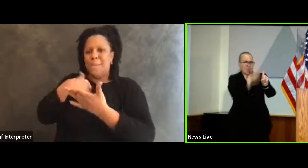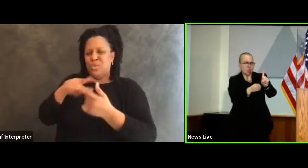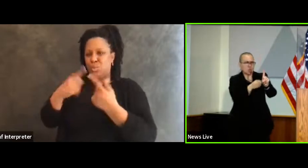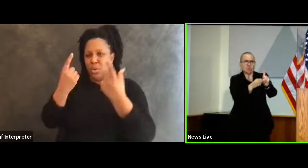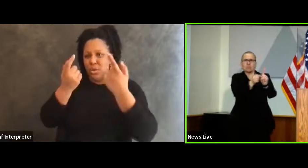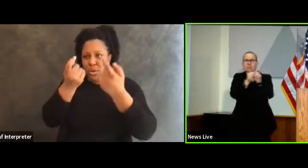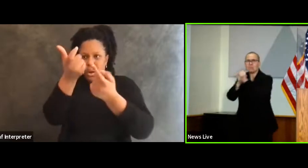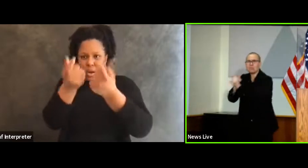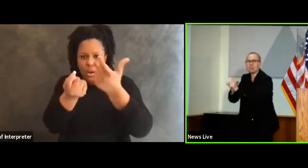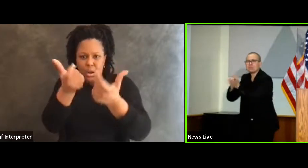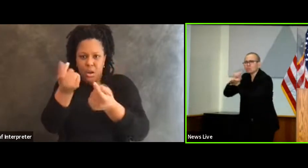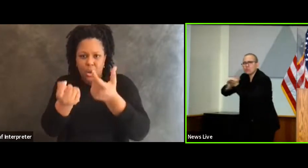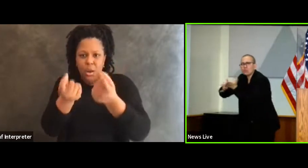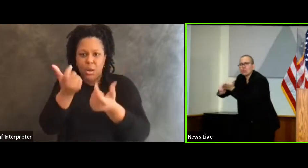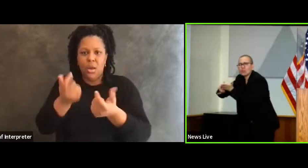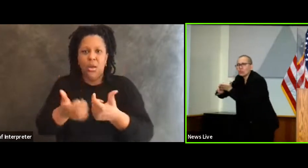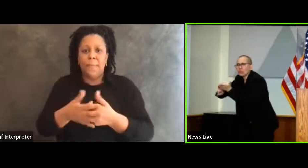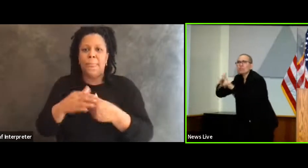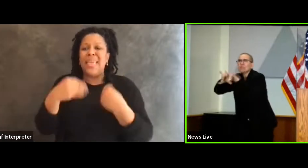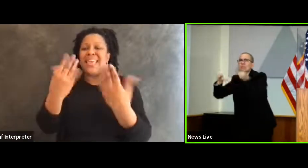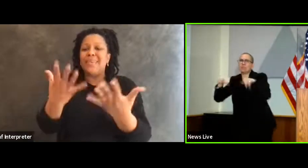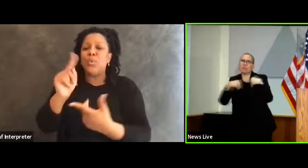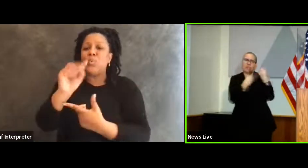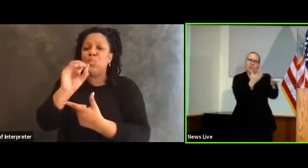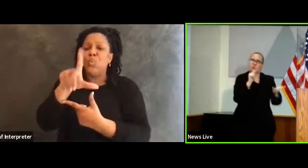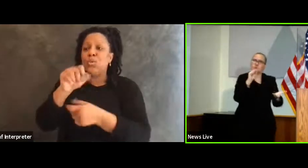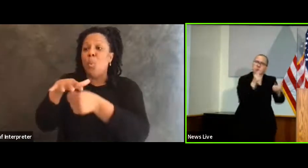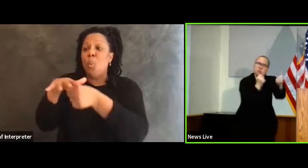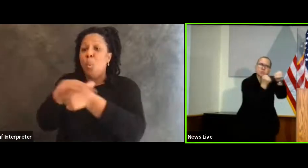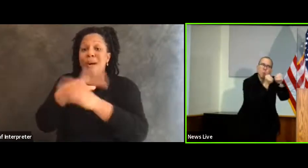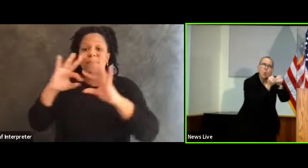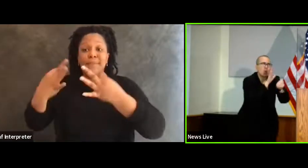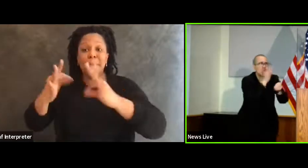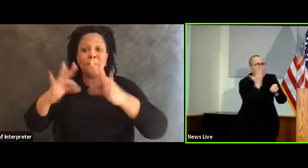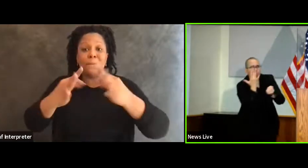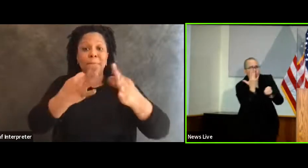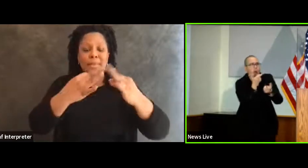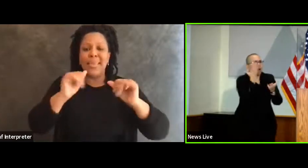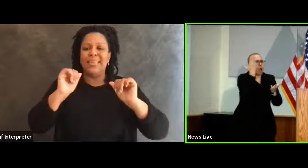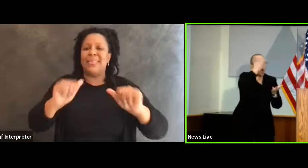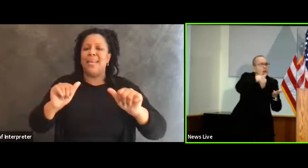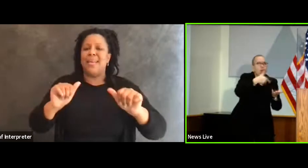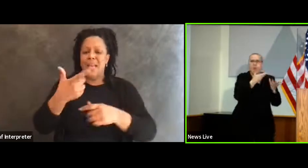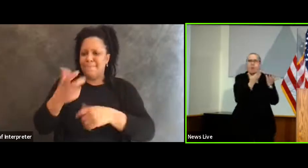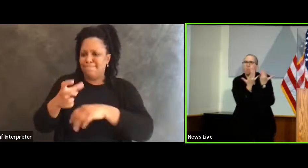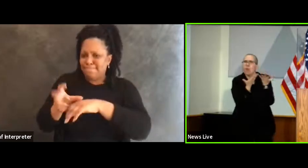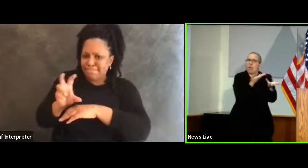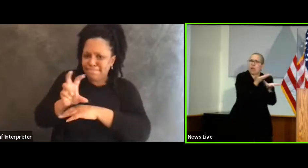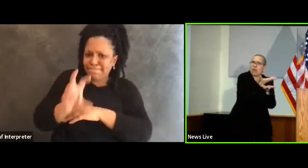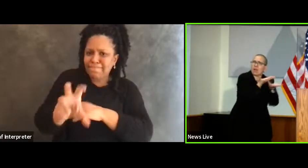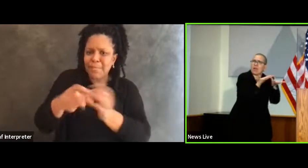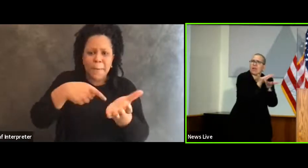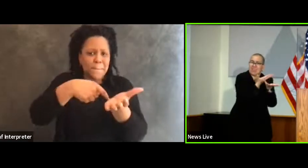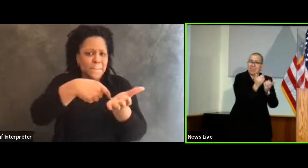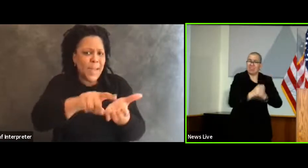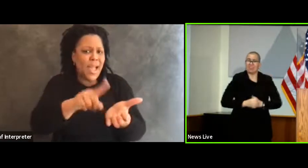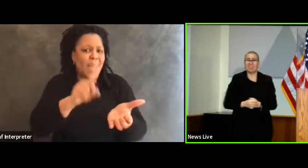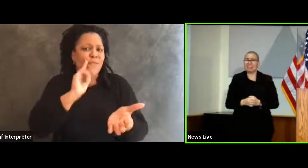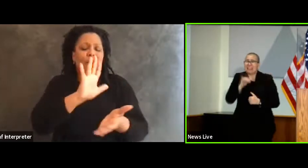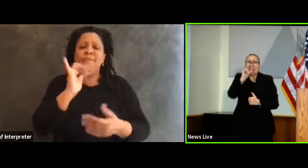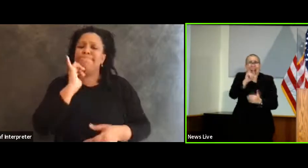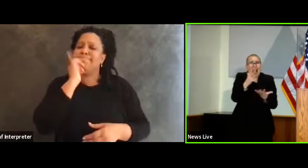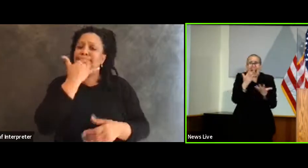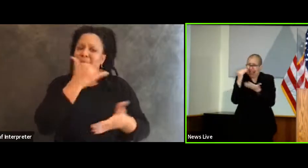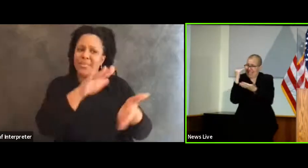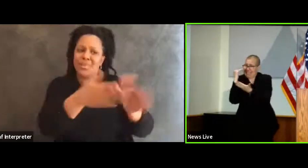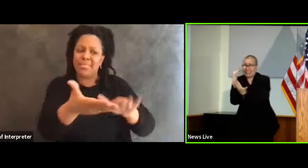to local families' ability to be compensated for wrongful death. These are common sense reforms. based